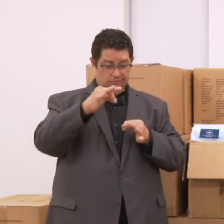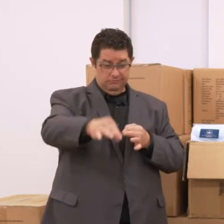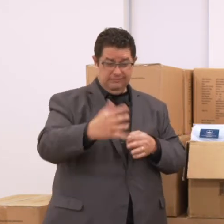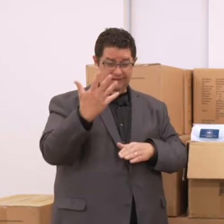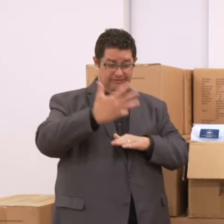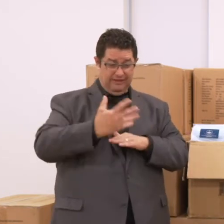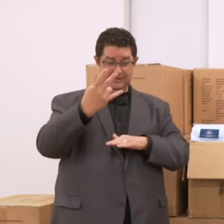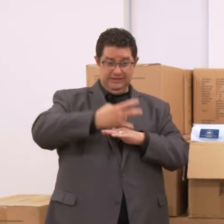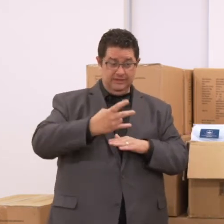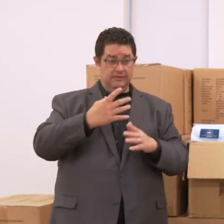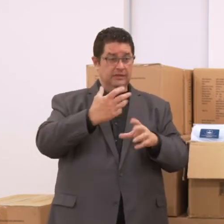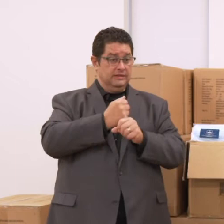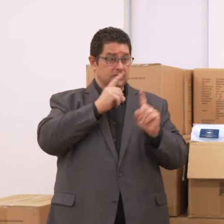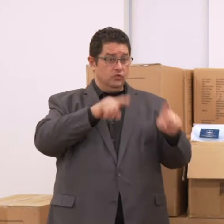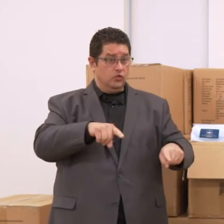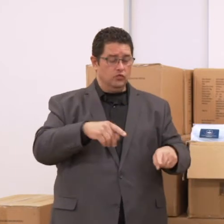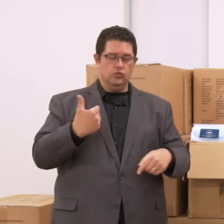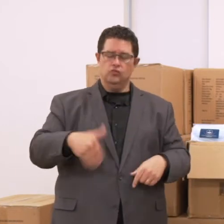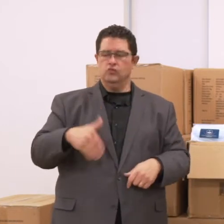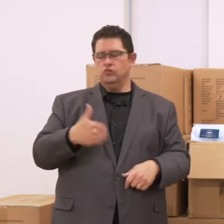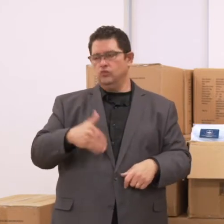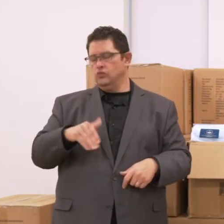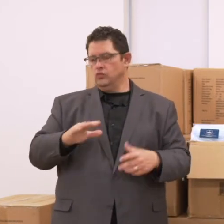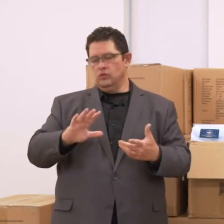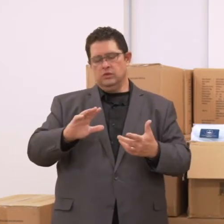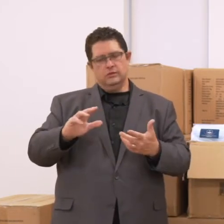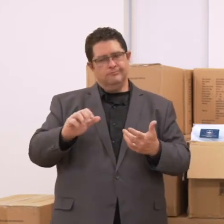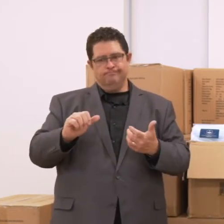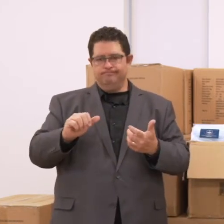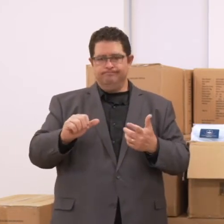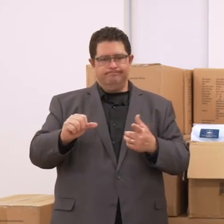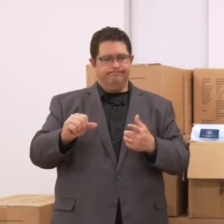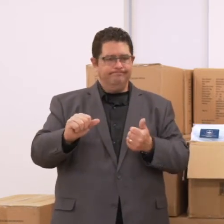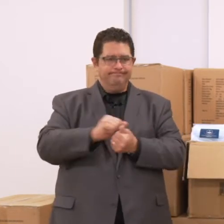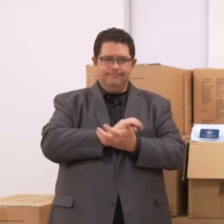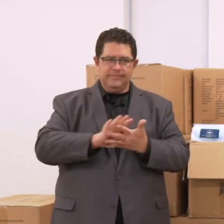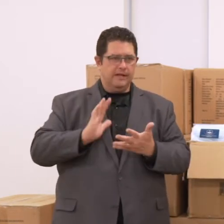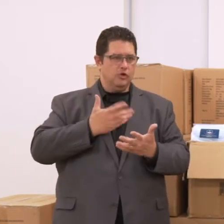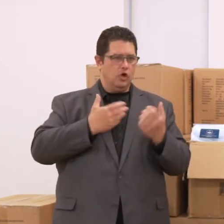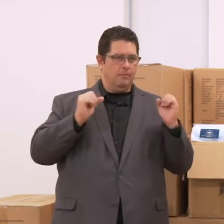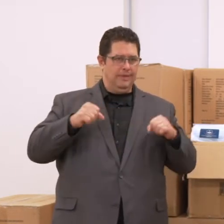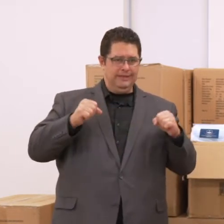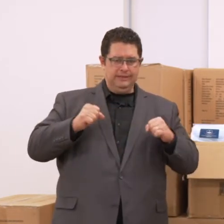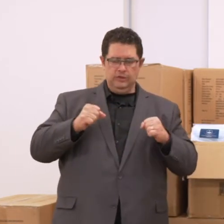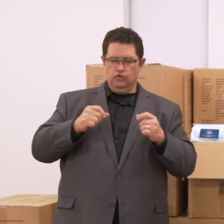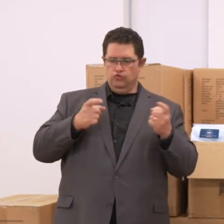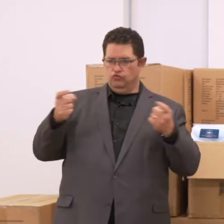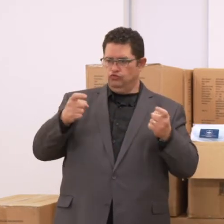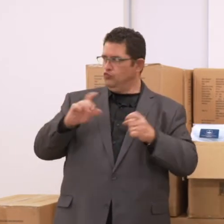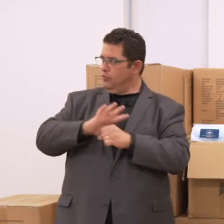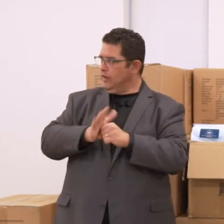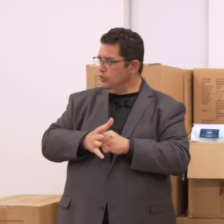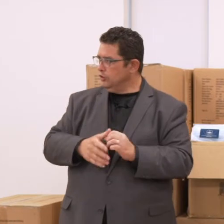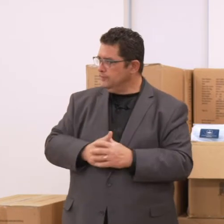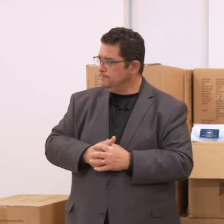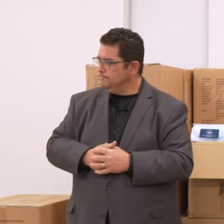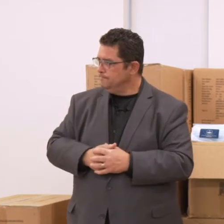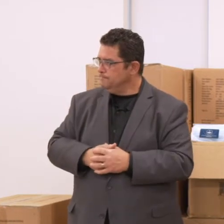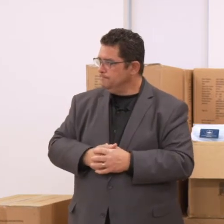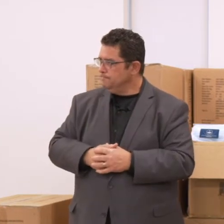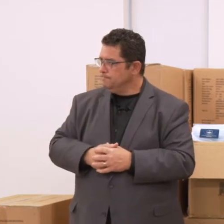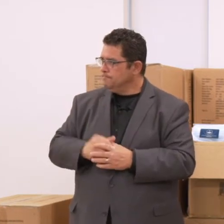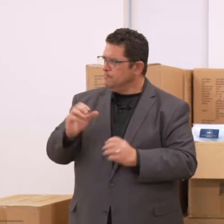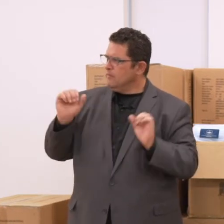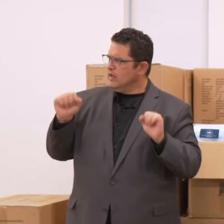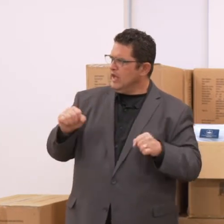has really damaged our ability to keep the virus at check in our community. Can you expand on this issue again, people